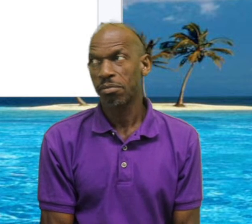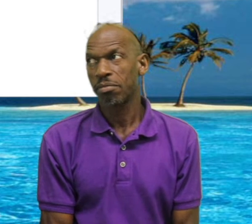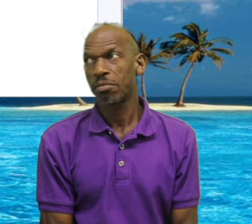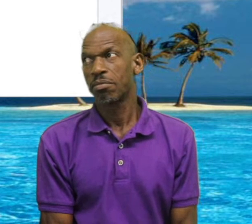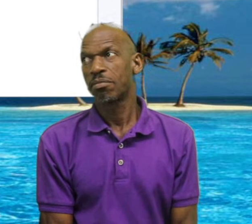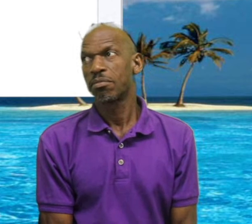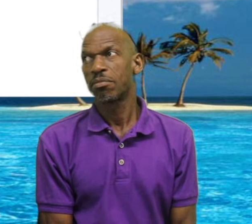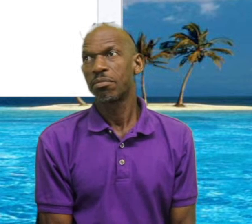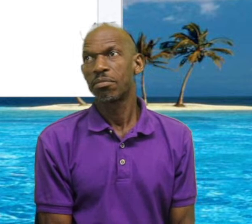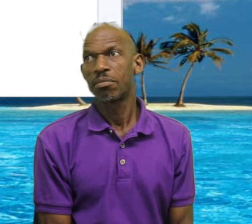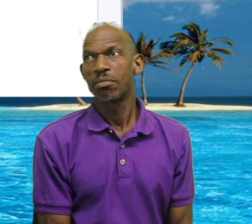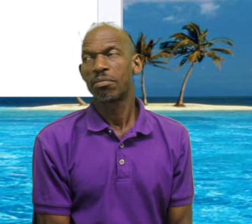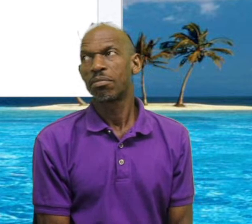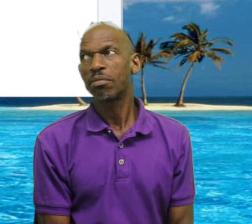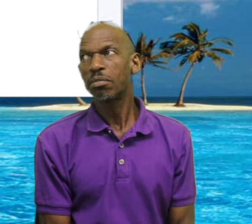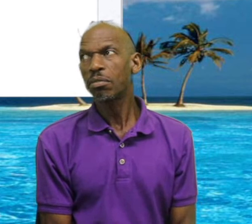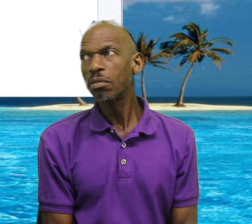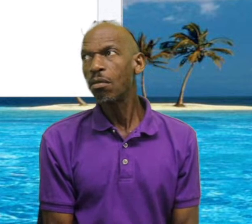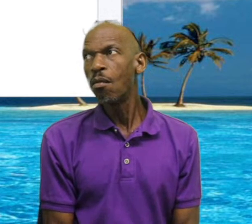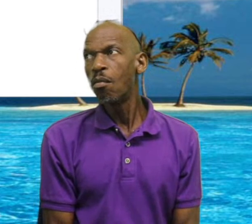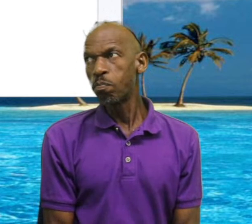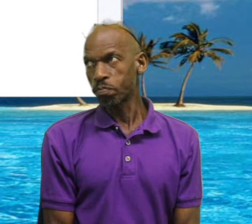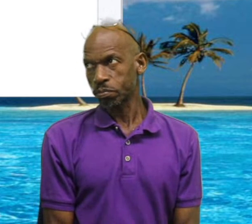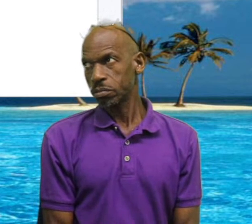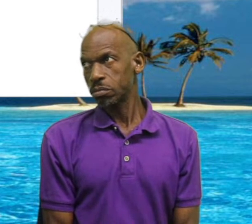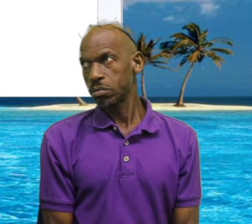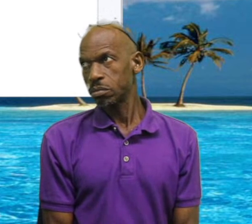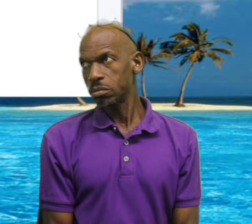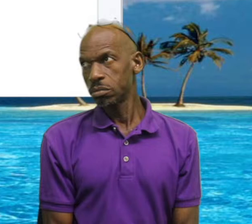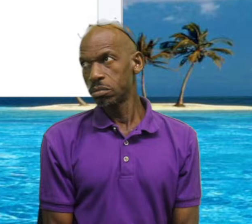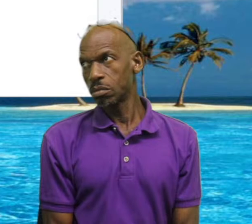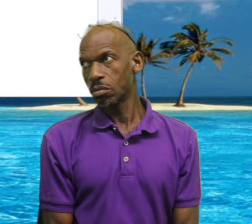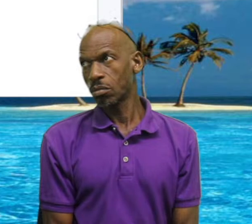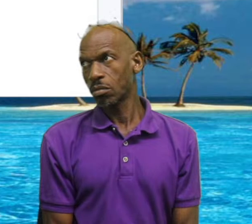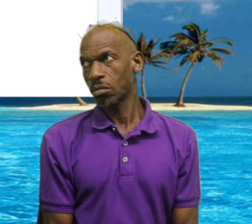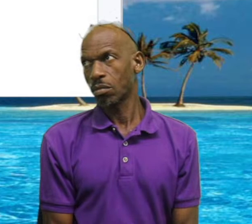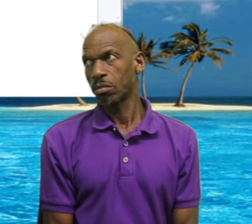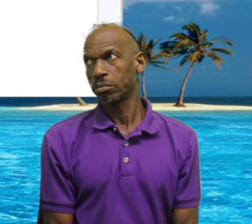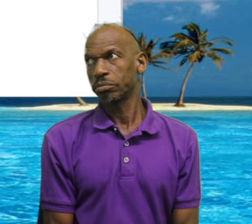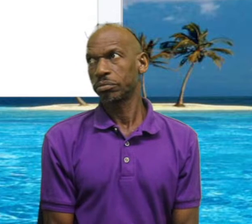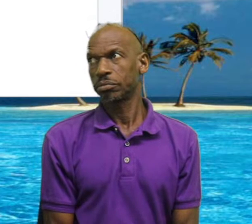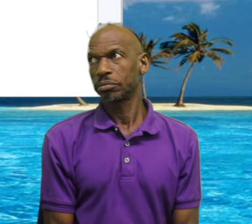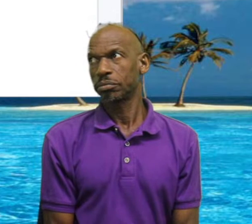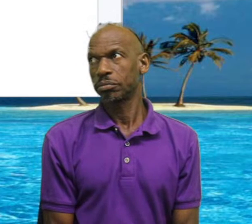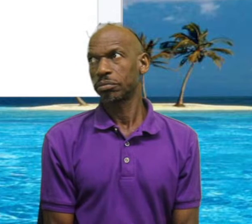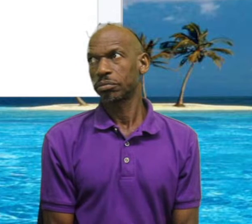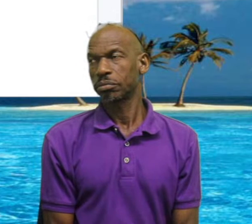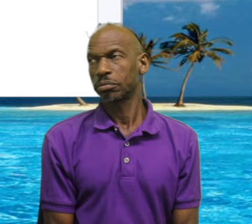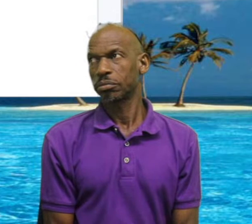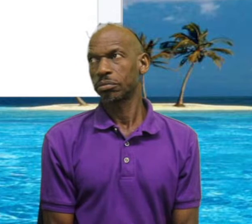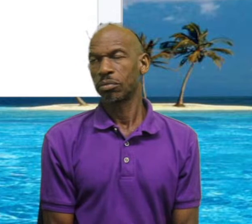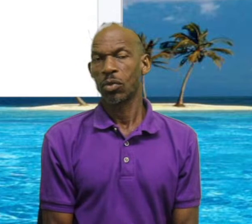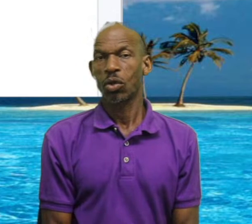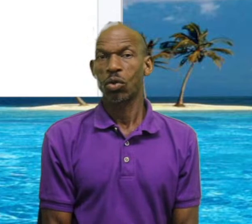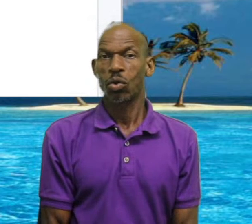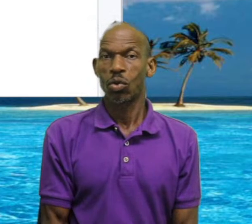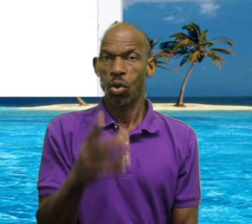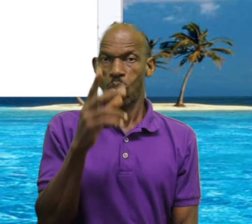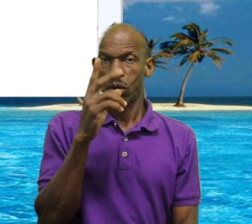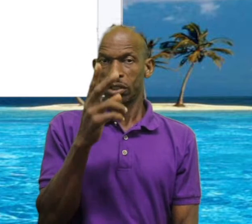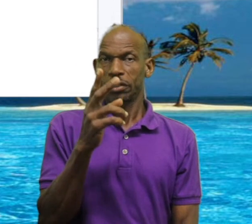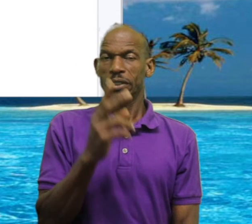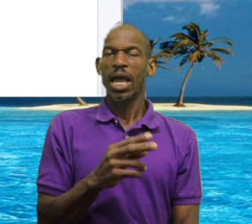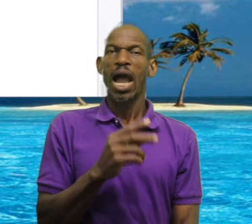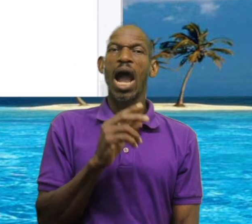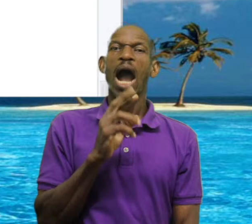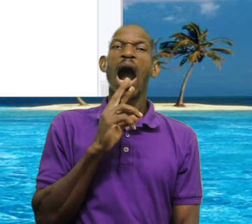Right? And you see this are allowed. These two are verbs that needs to be together. This is like one